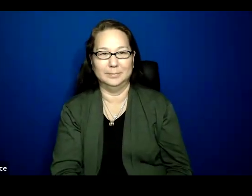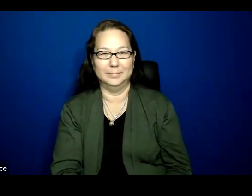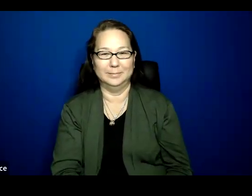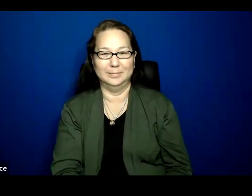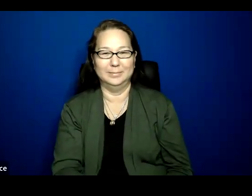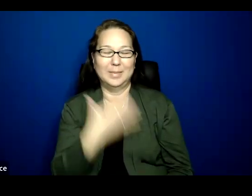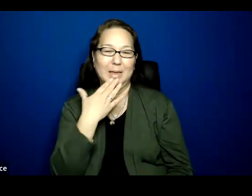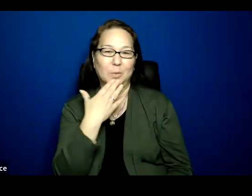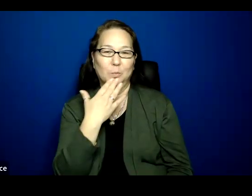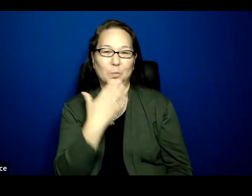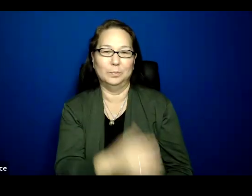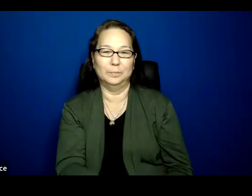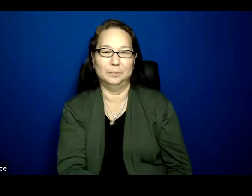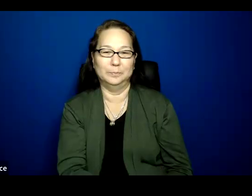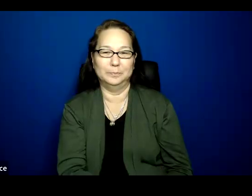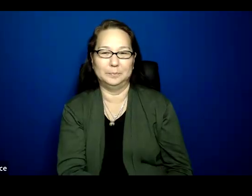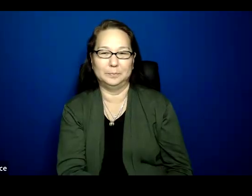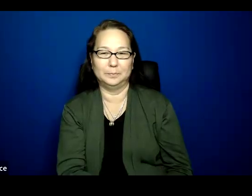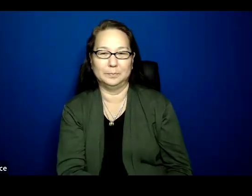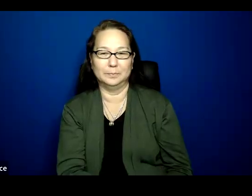Thank you.